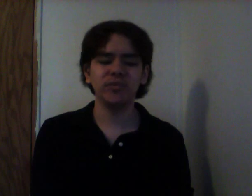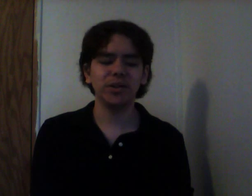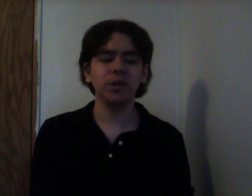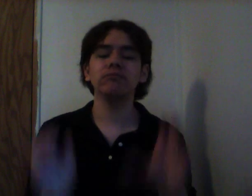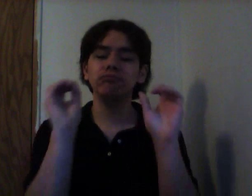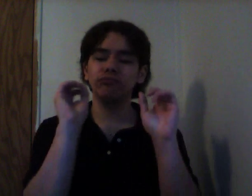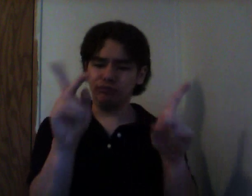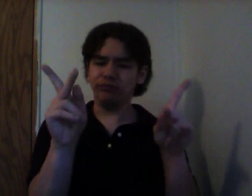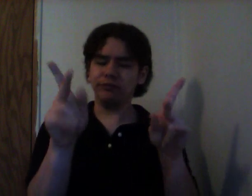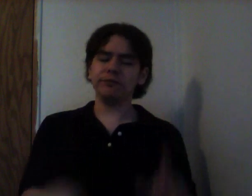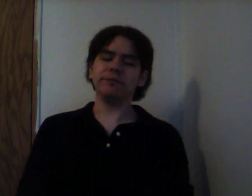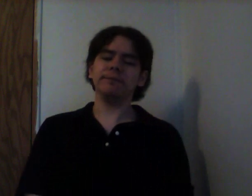Okay.